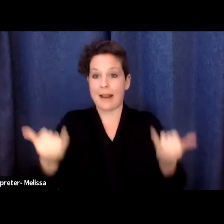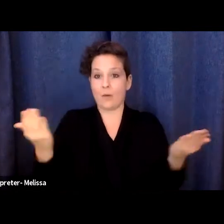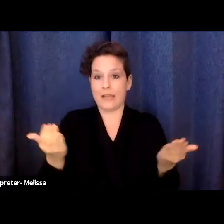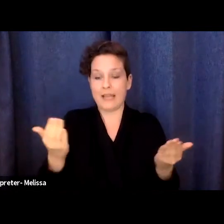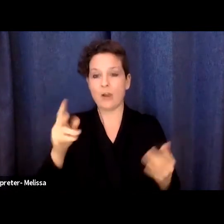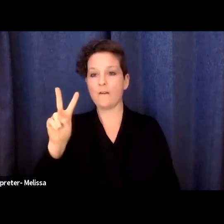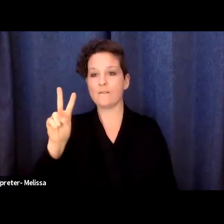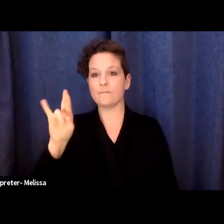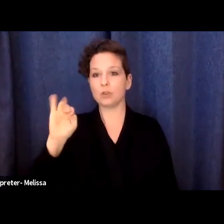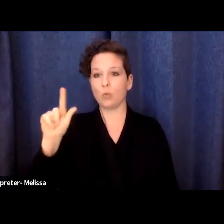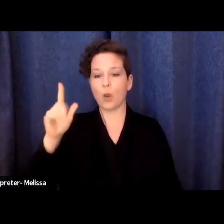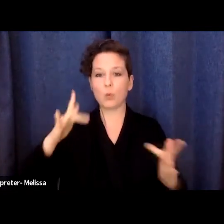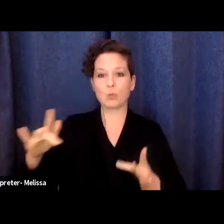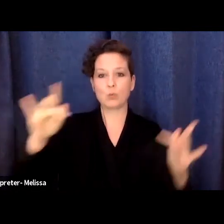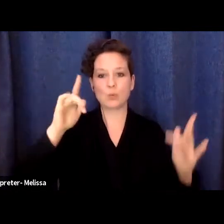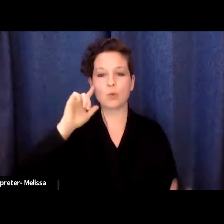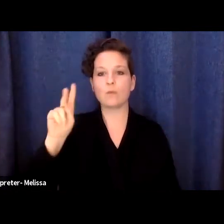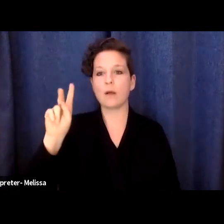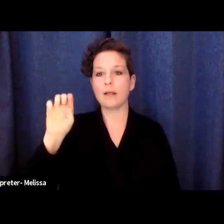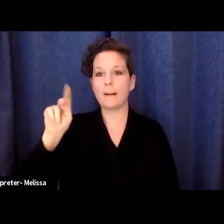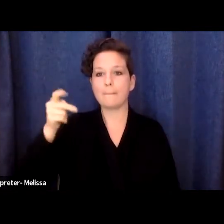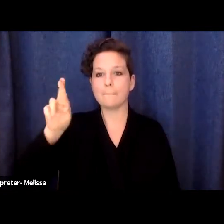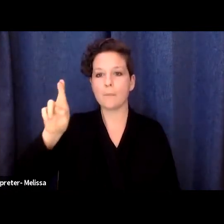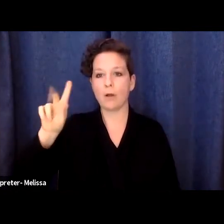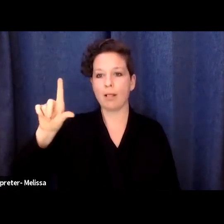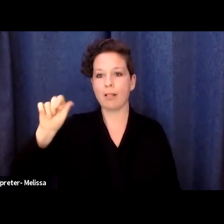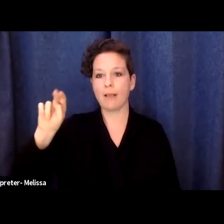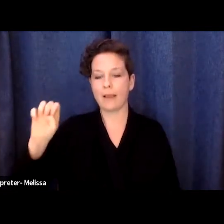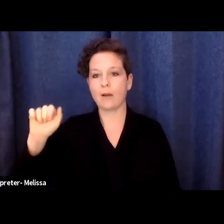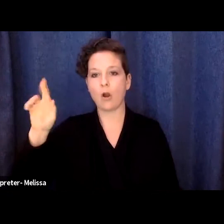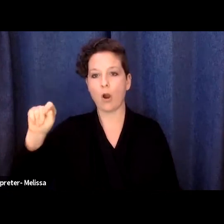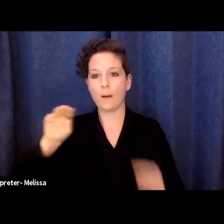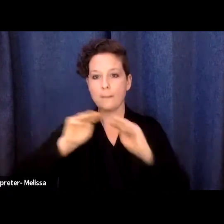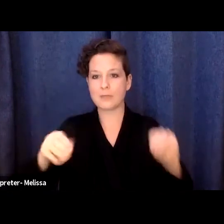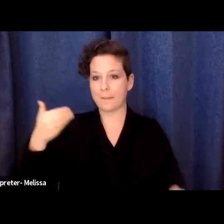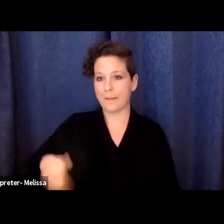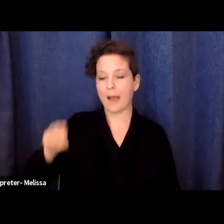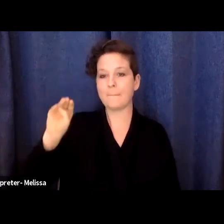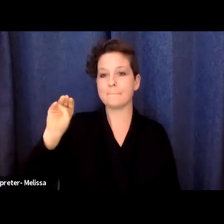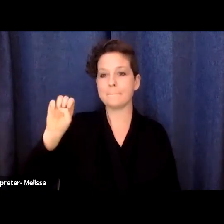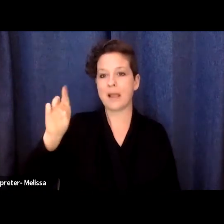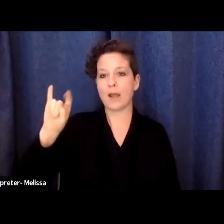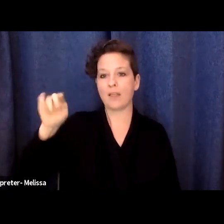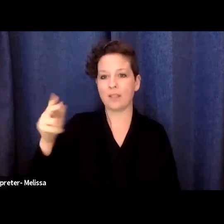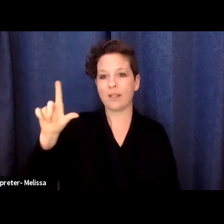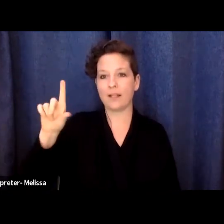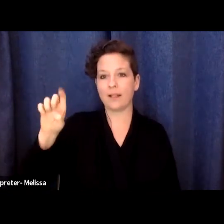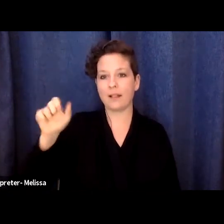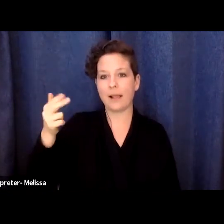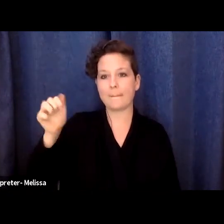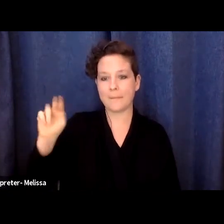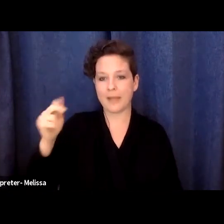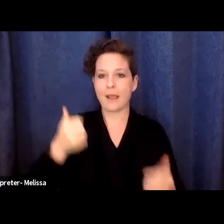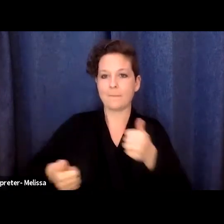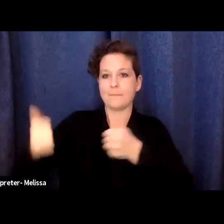the Mildred Kemper Art Museum. My name is Meridith Green, and I'm the head of museum education at the Kemper